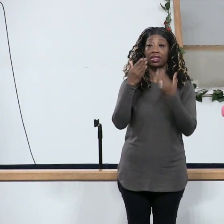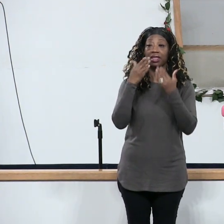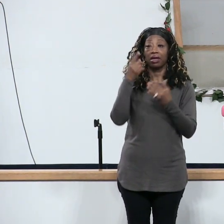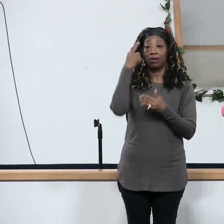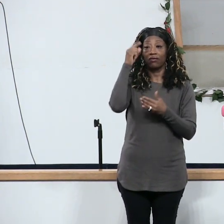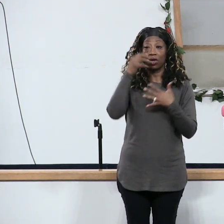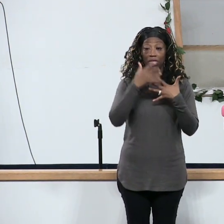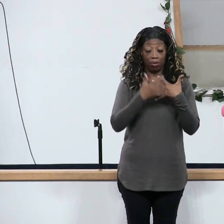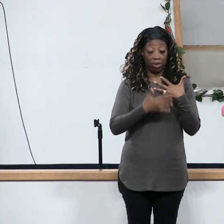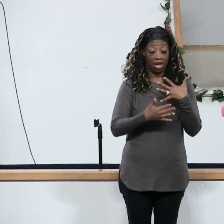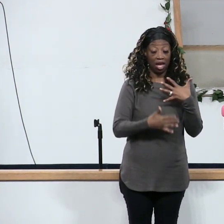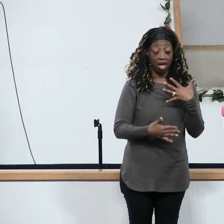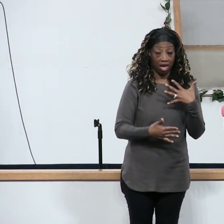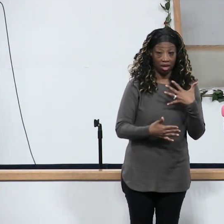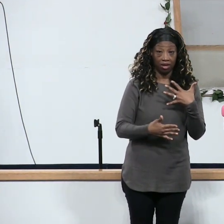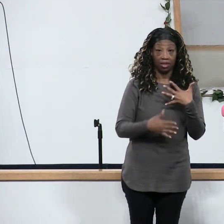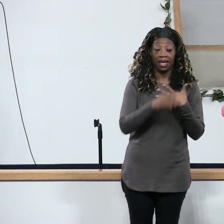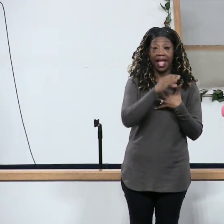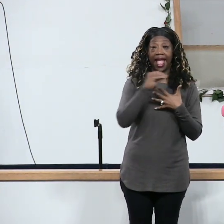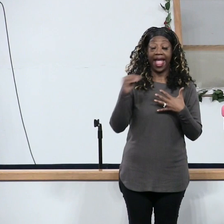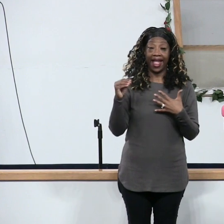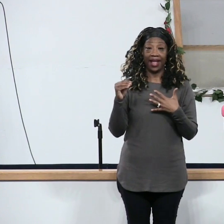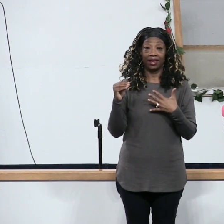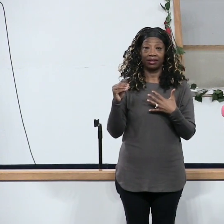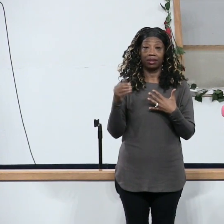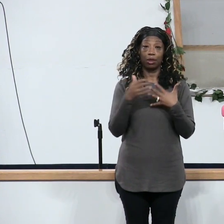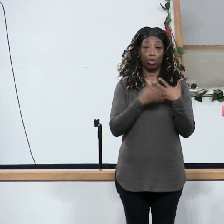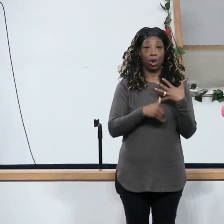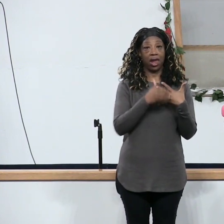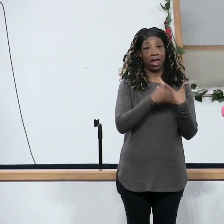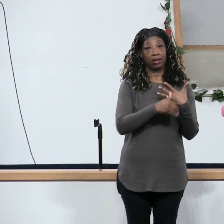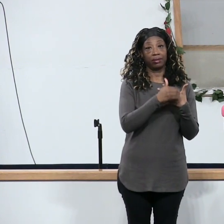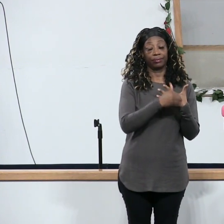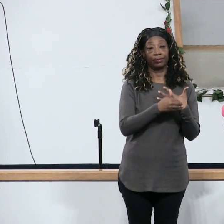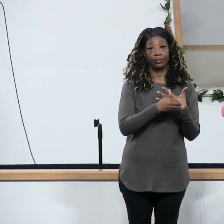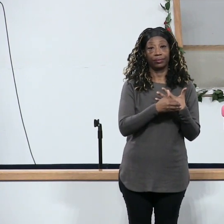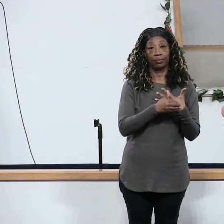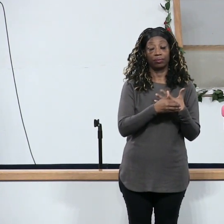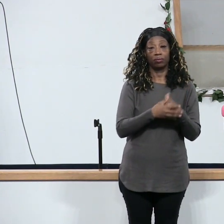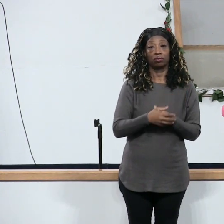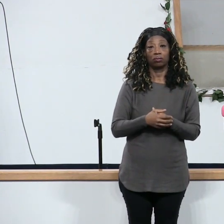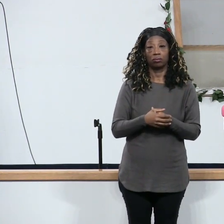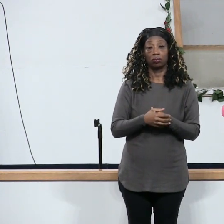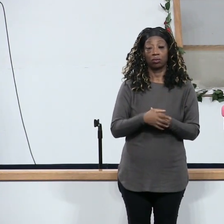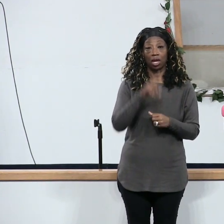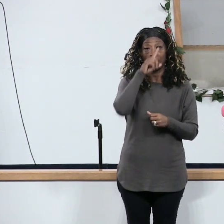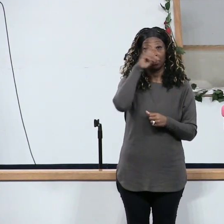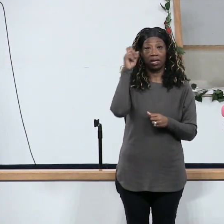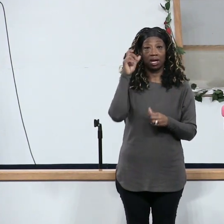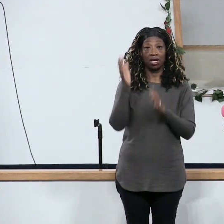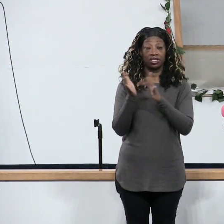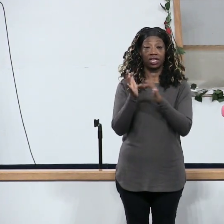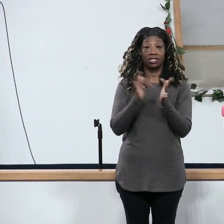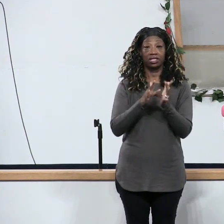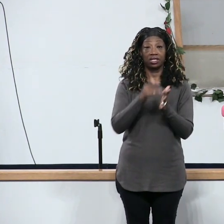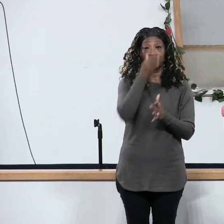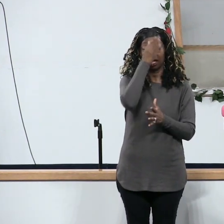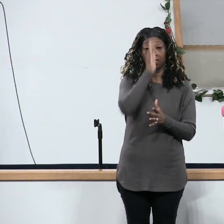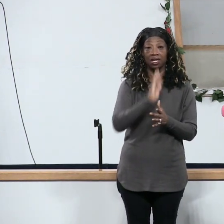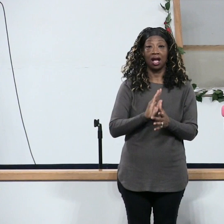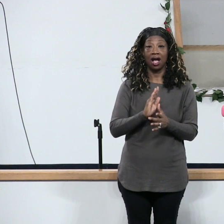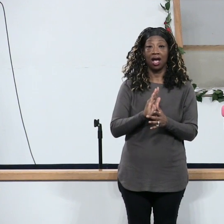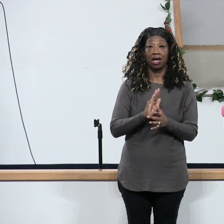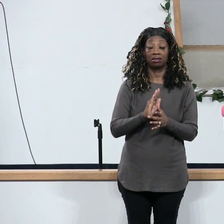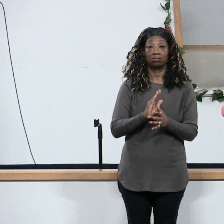blood and for the bread. So because Jesus, God's son, didn't hold